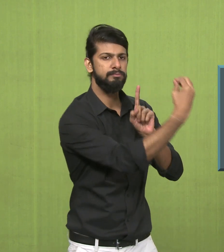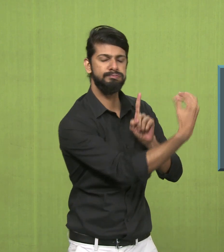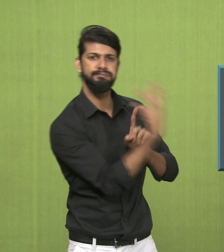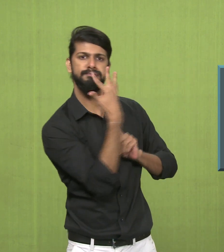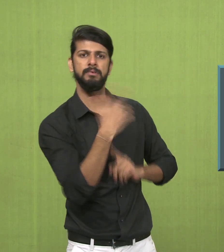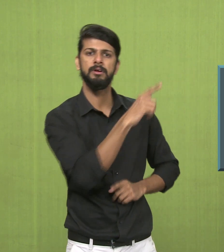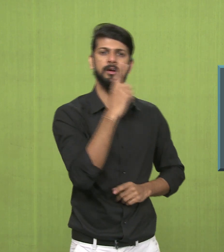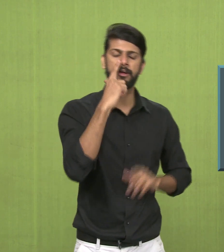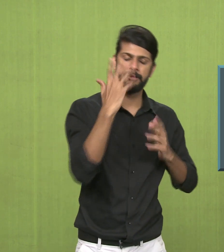as a reminder